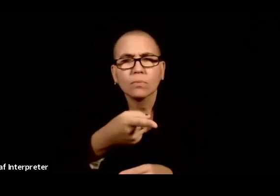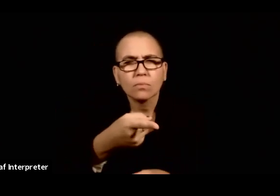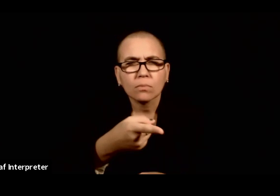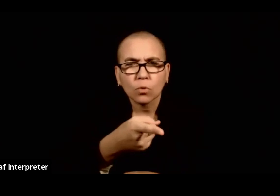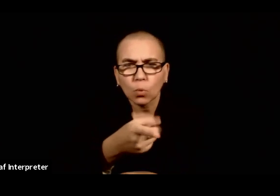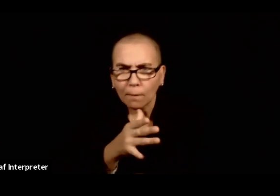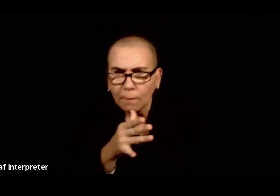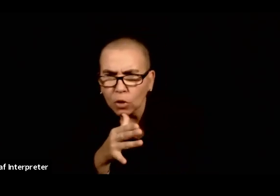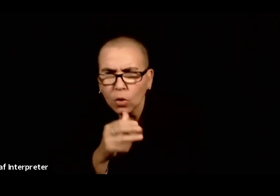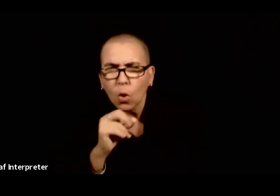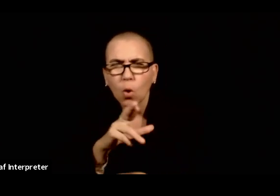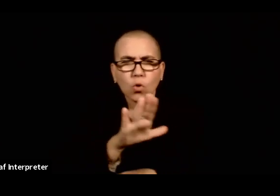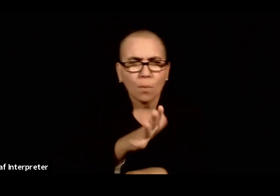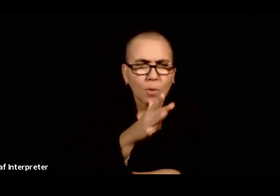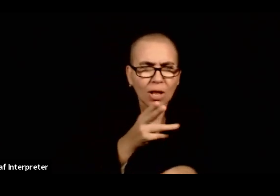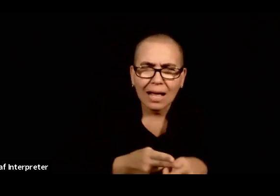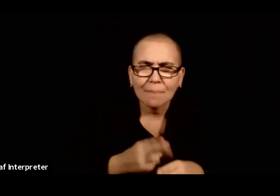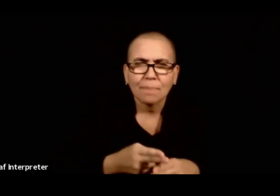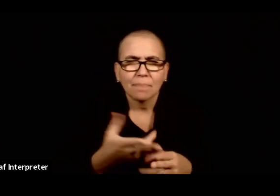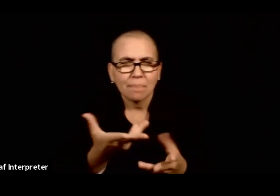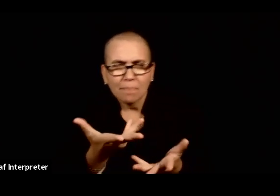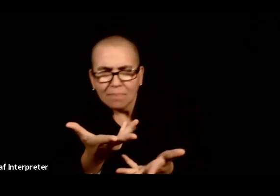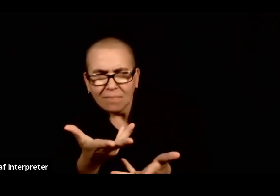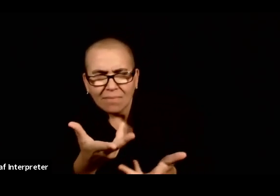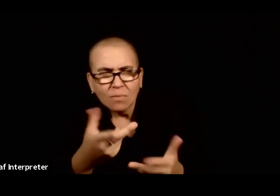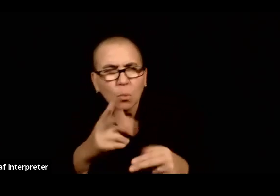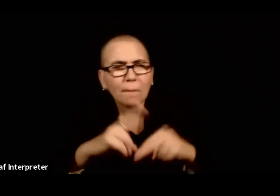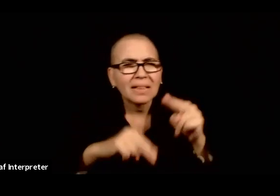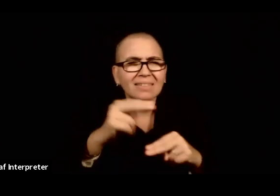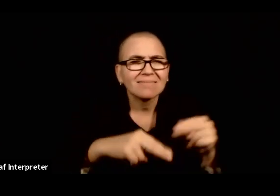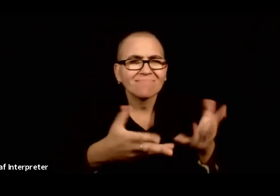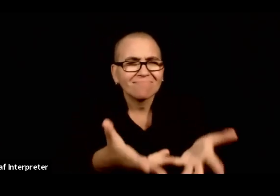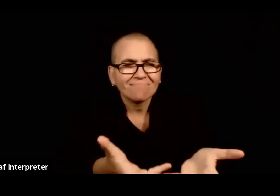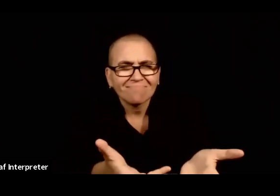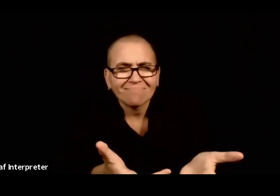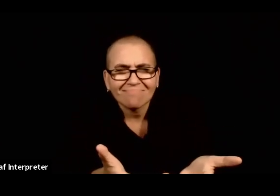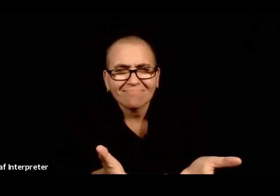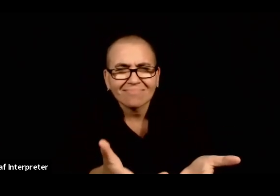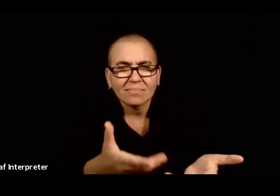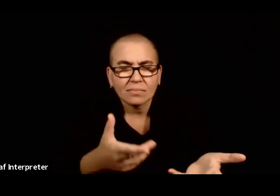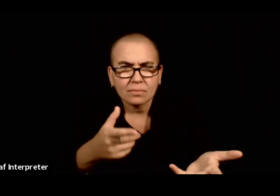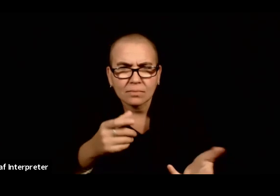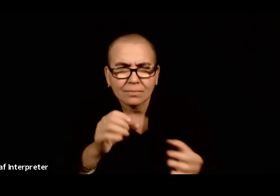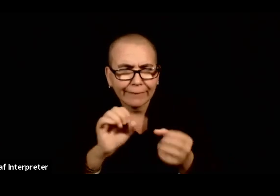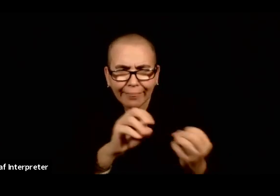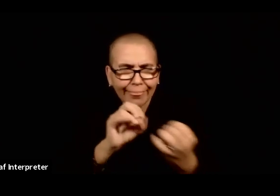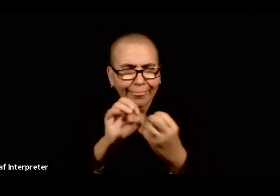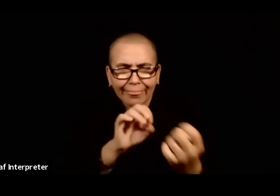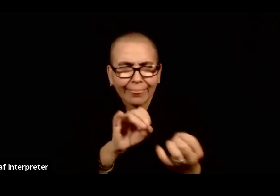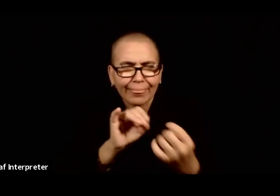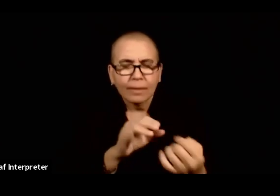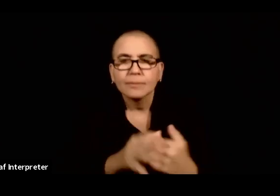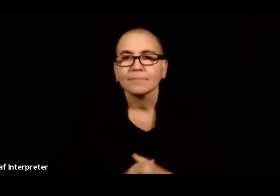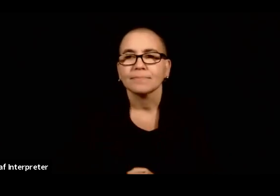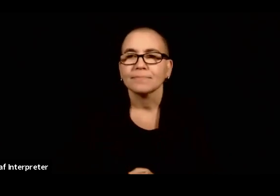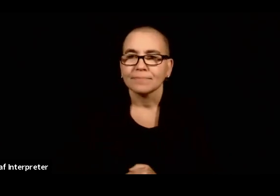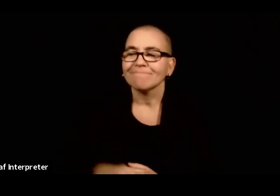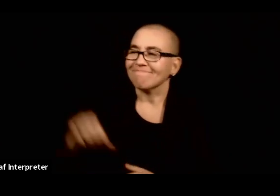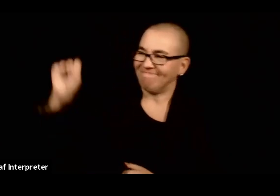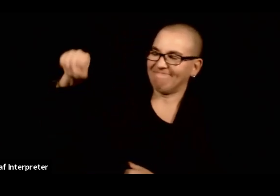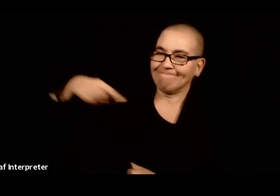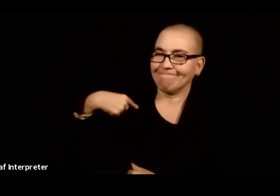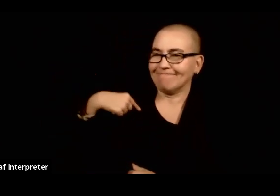facility where her mother is living. Thank you. Yeah, my name is Melanie Benoit,